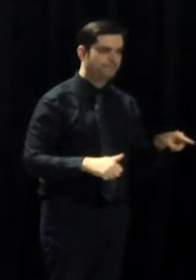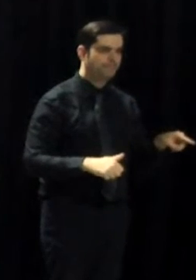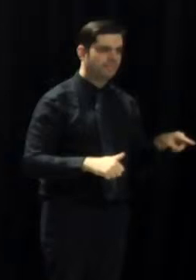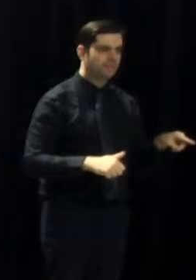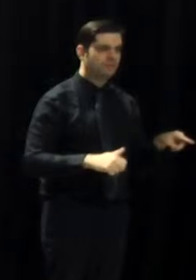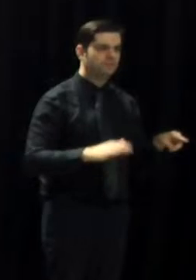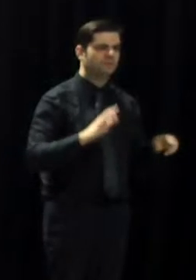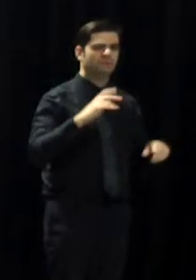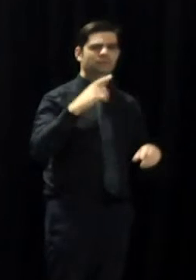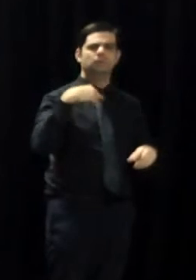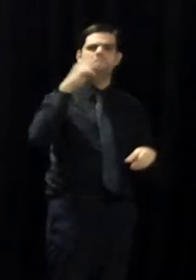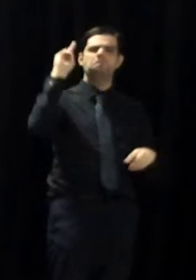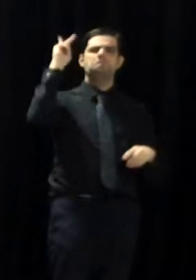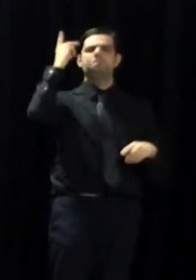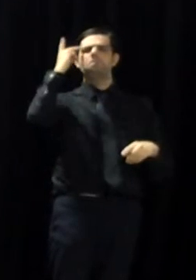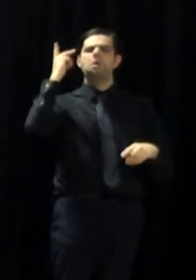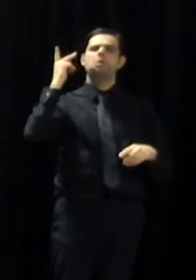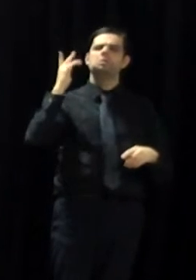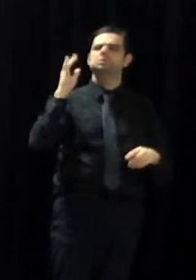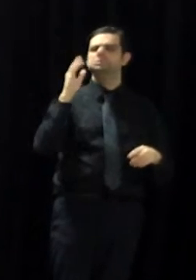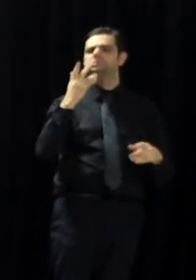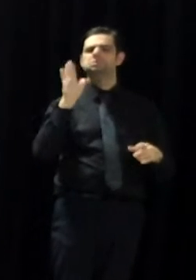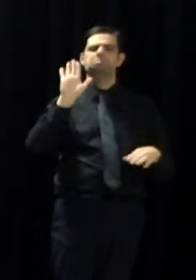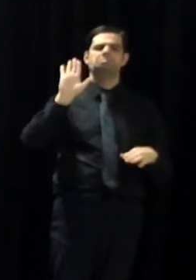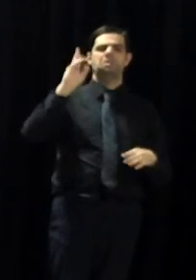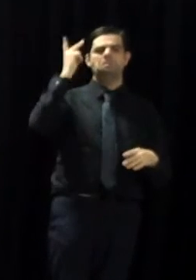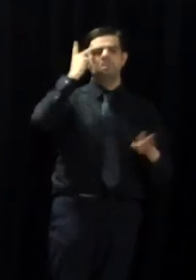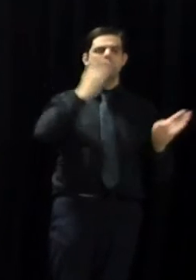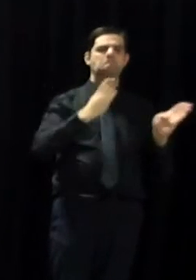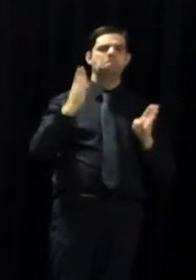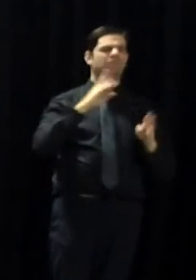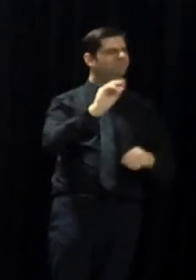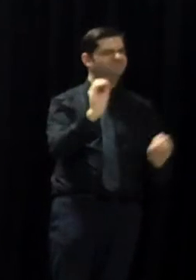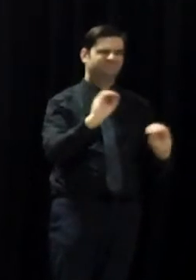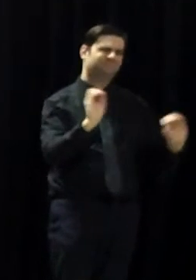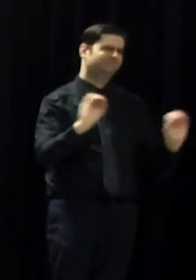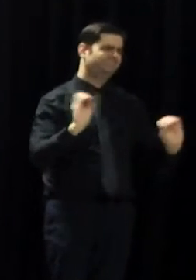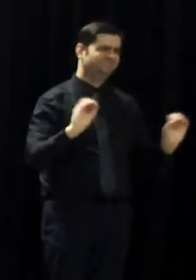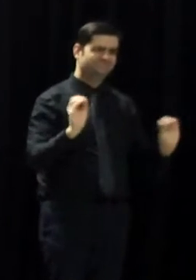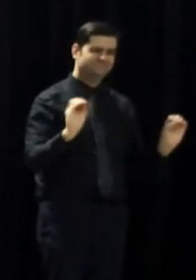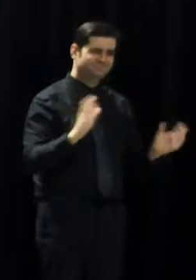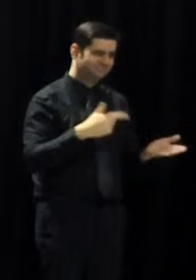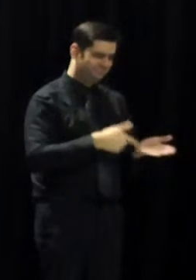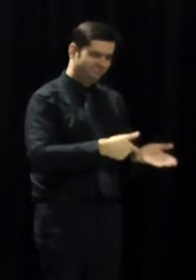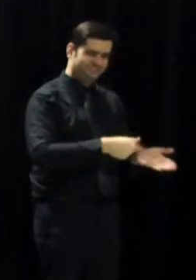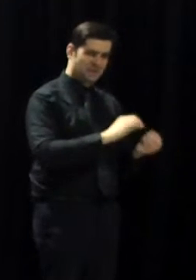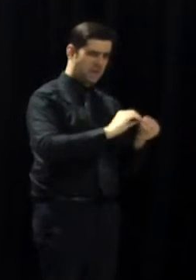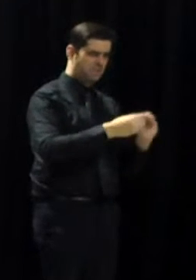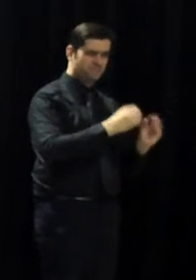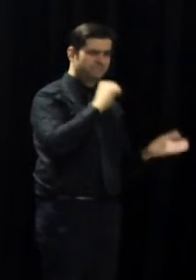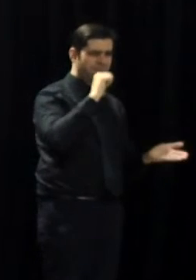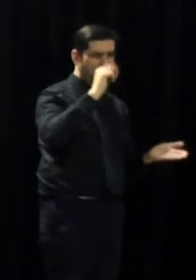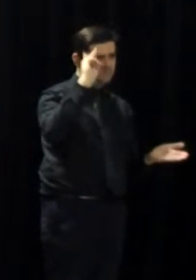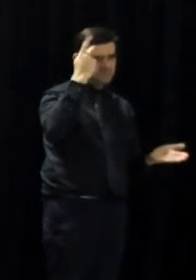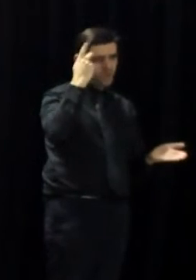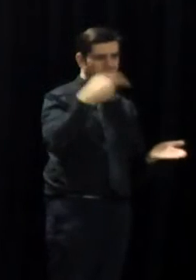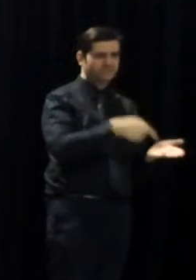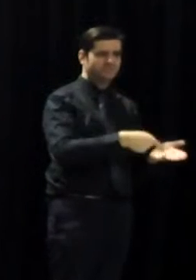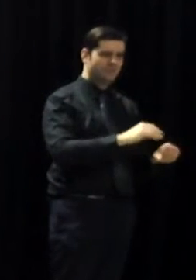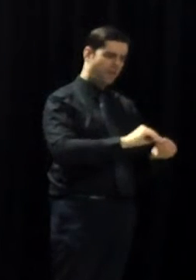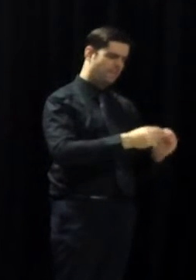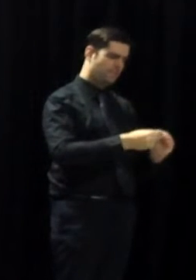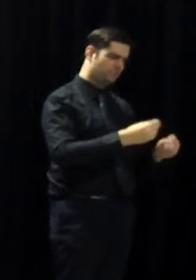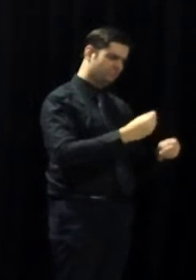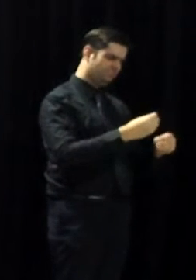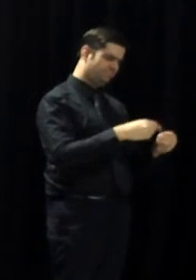two highest days are today and tomorrow, and they're not going to be 460. They're like 100 less, maybe even less than that. So let's keep it